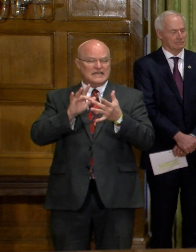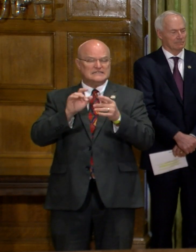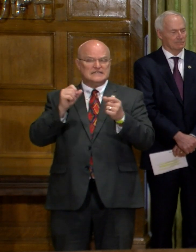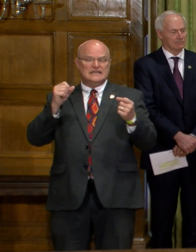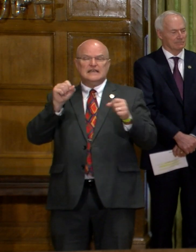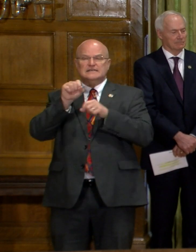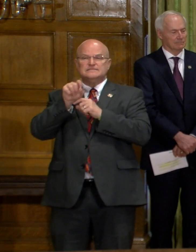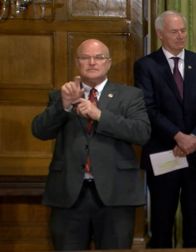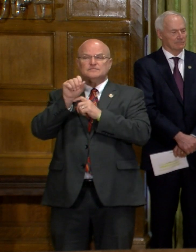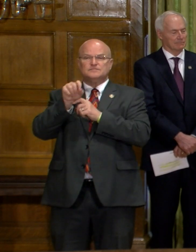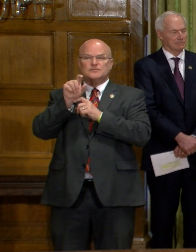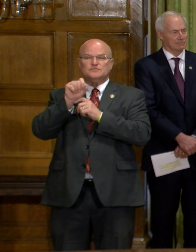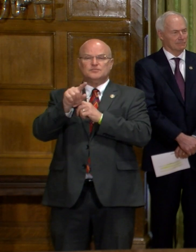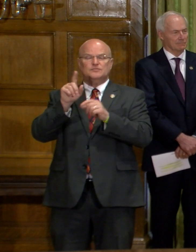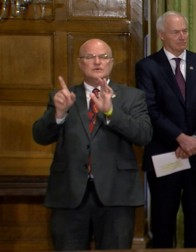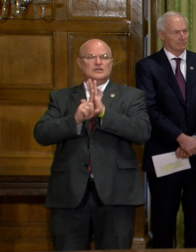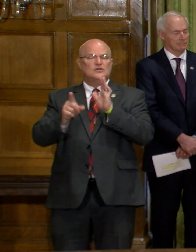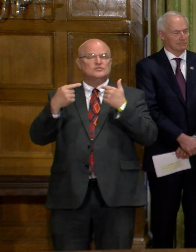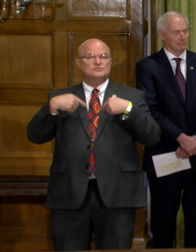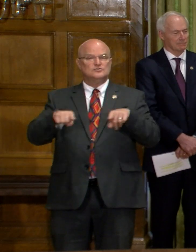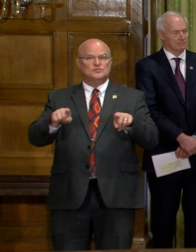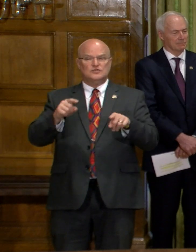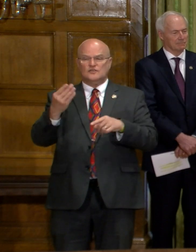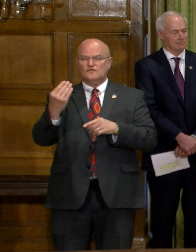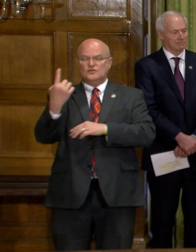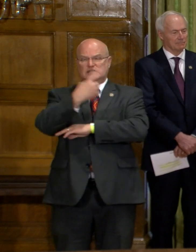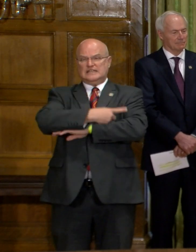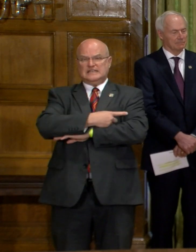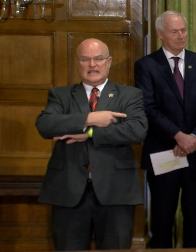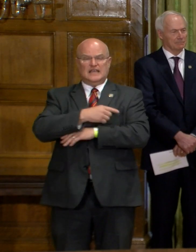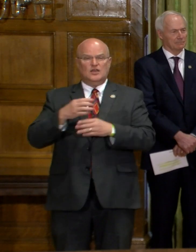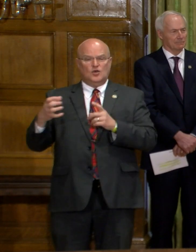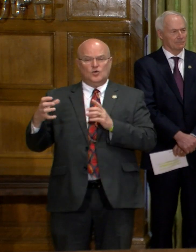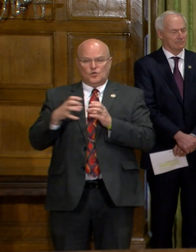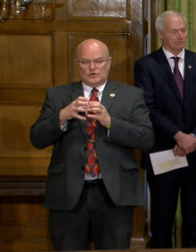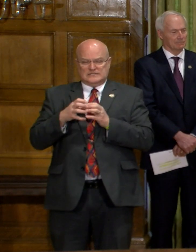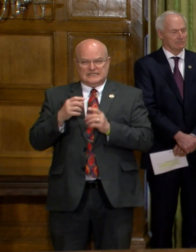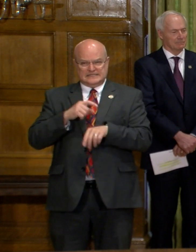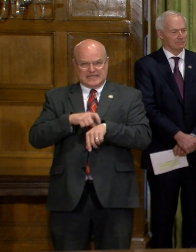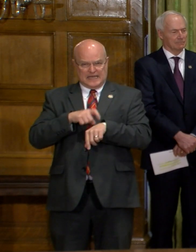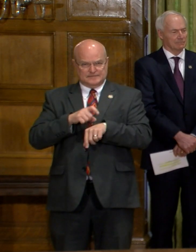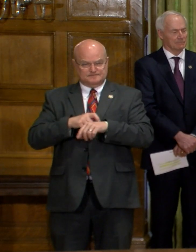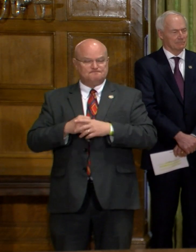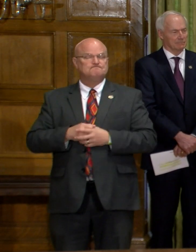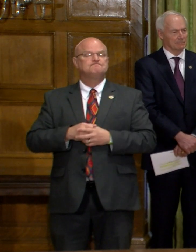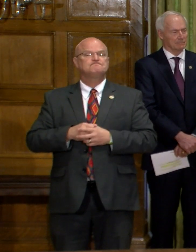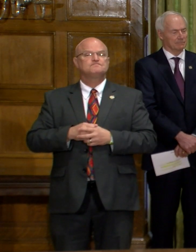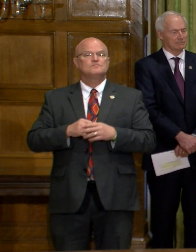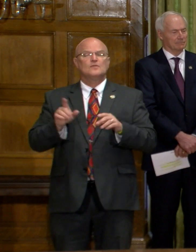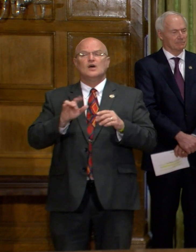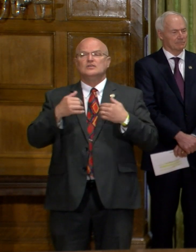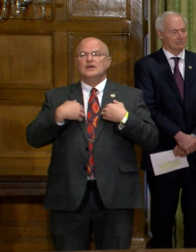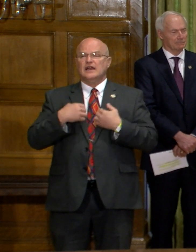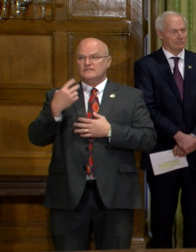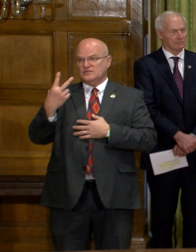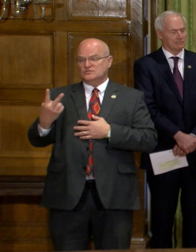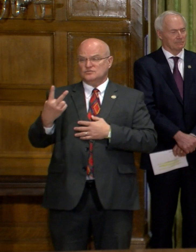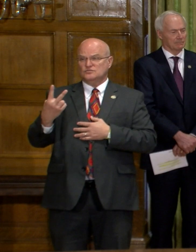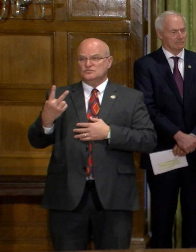sends automatic alerts to people during their 14-day quarantine period. We also have